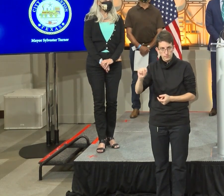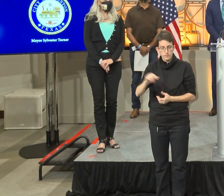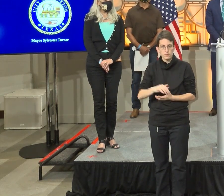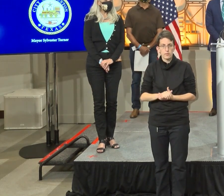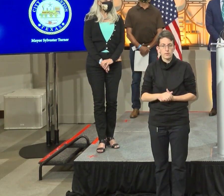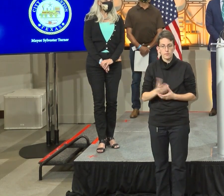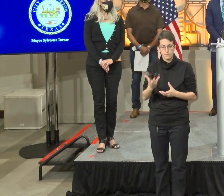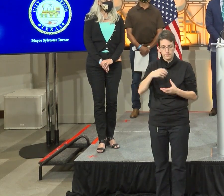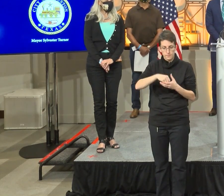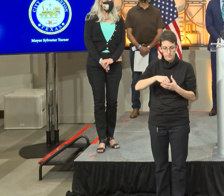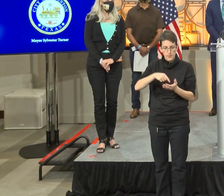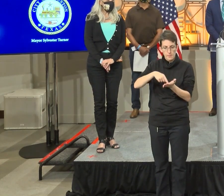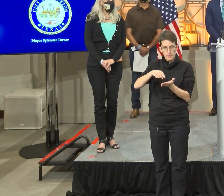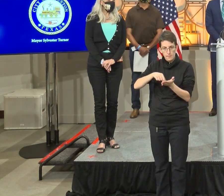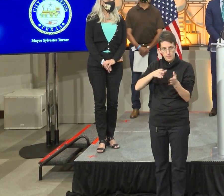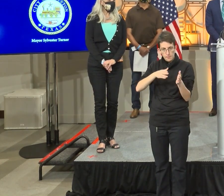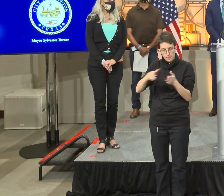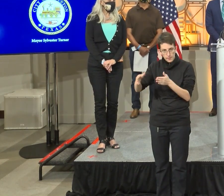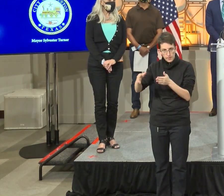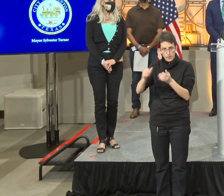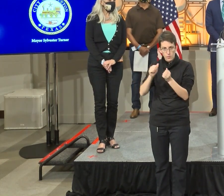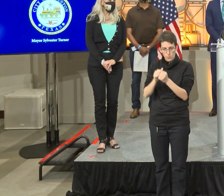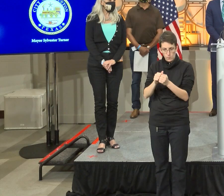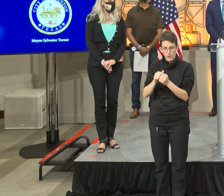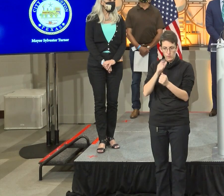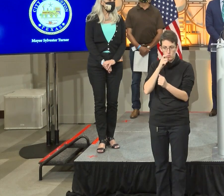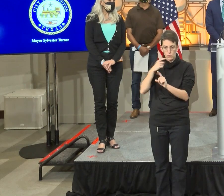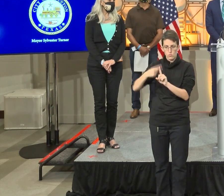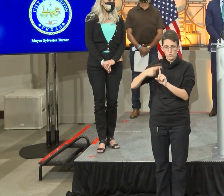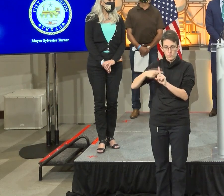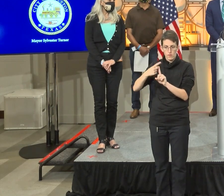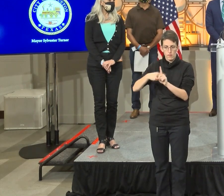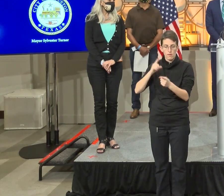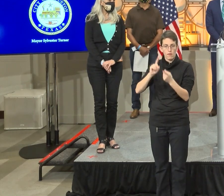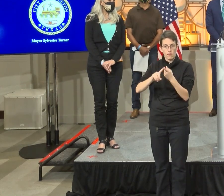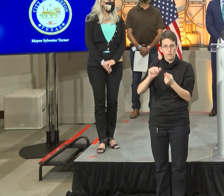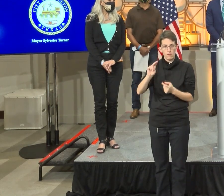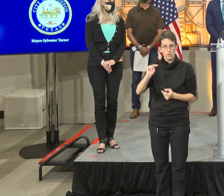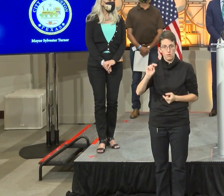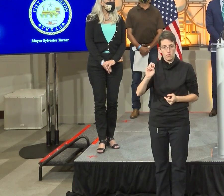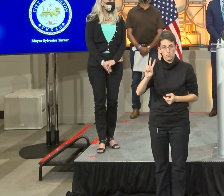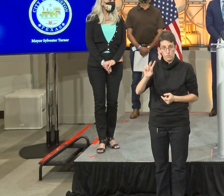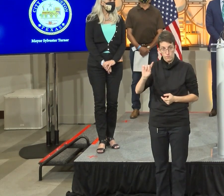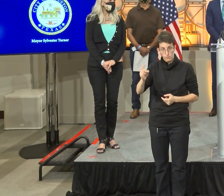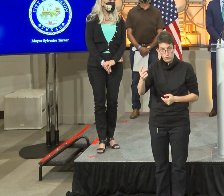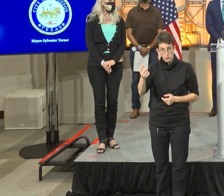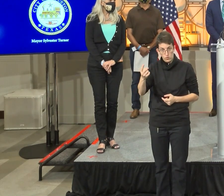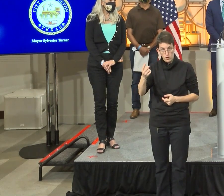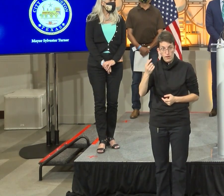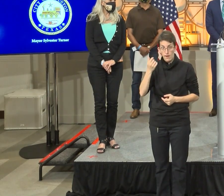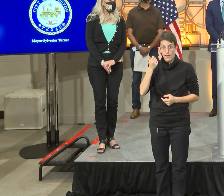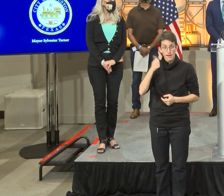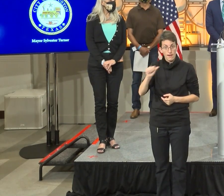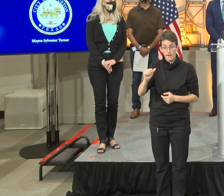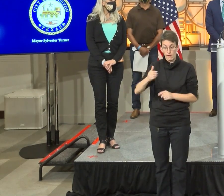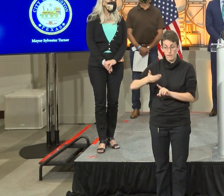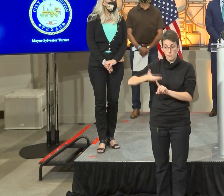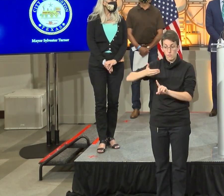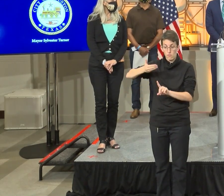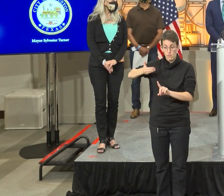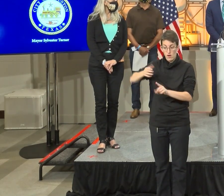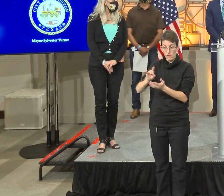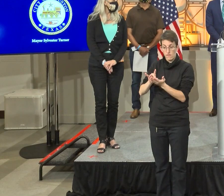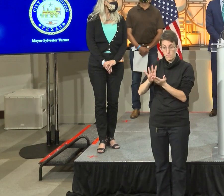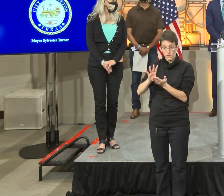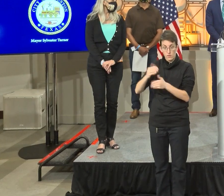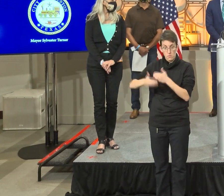a payment plan with their tenants through November the 1st, and rescind any prior eviction processes.